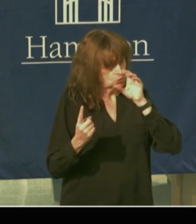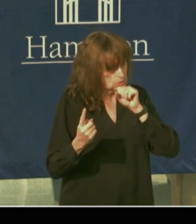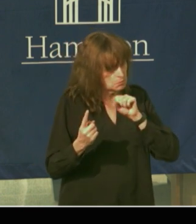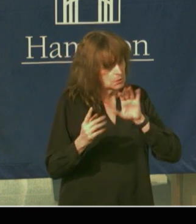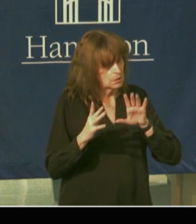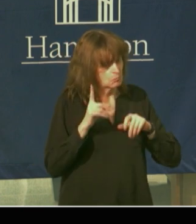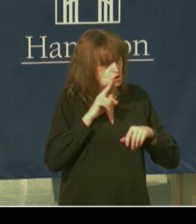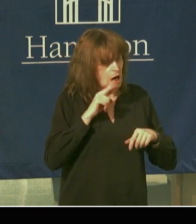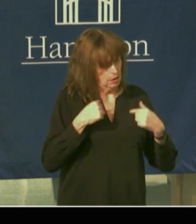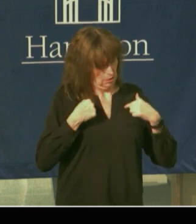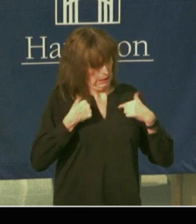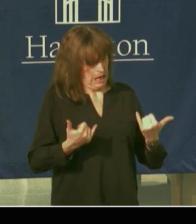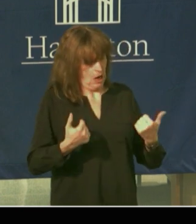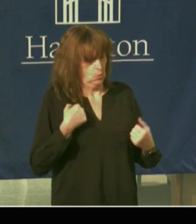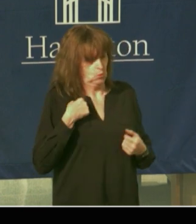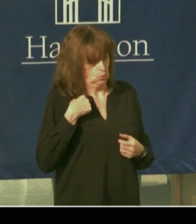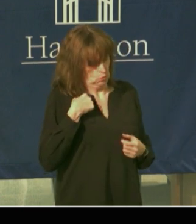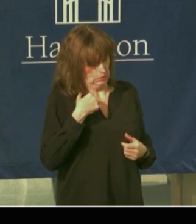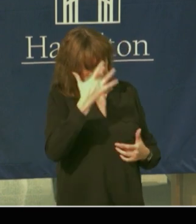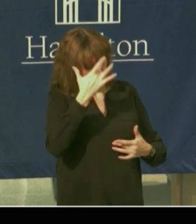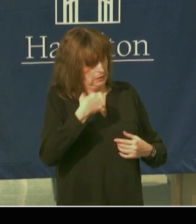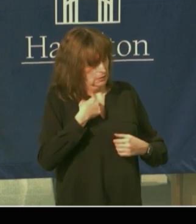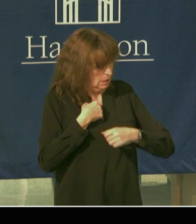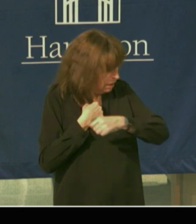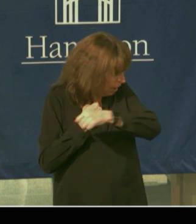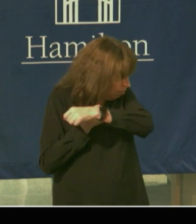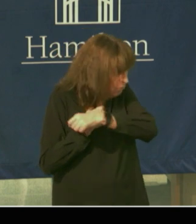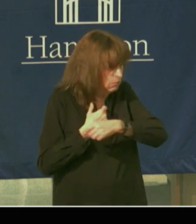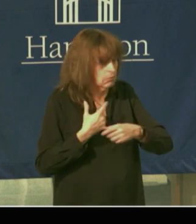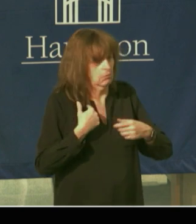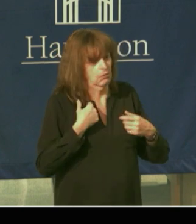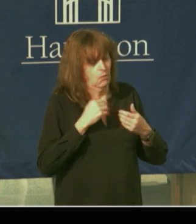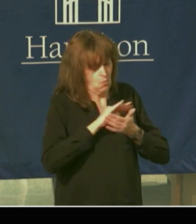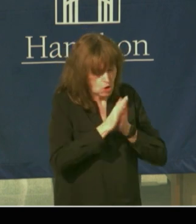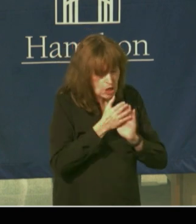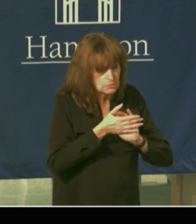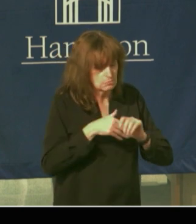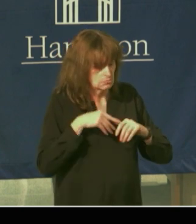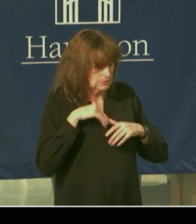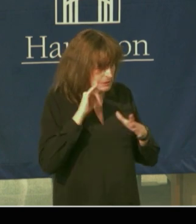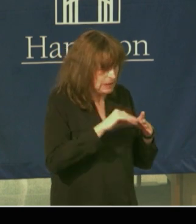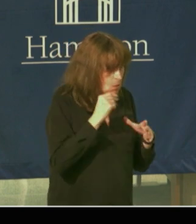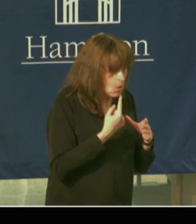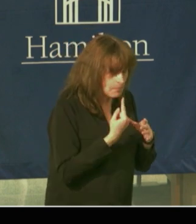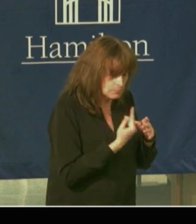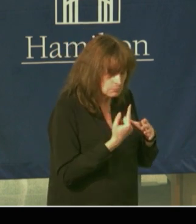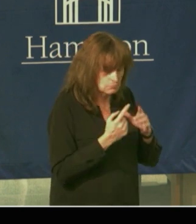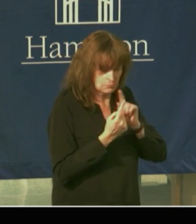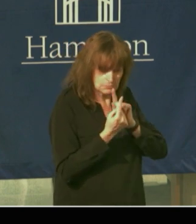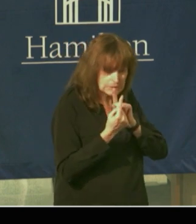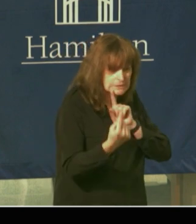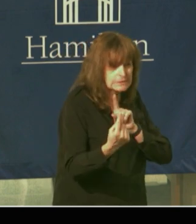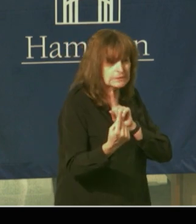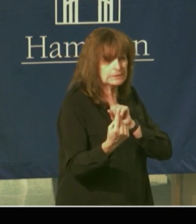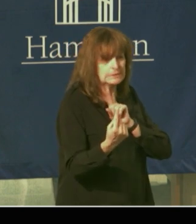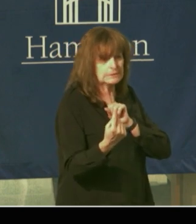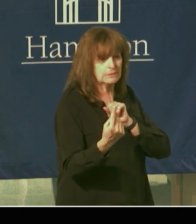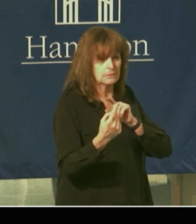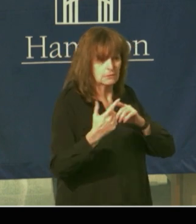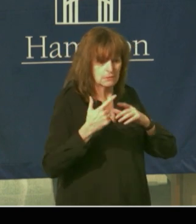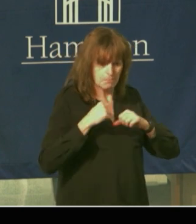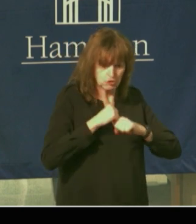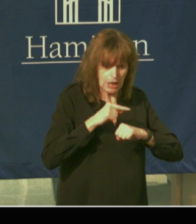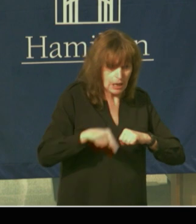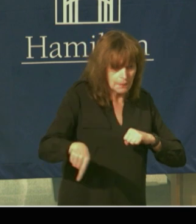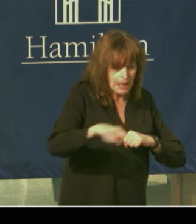into our elbows, stay home as much as possible, then we have an opportunity to try and curtail this sooner